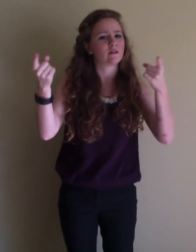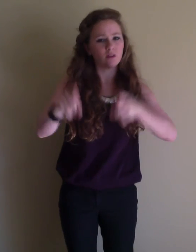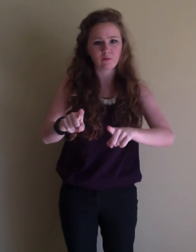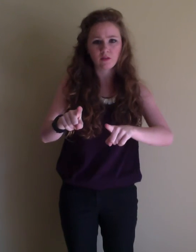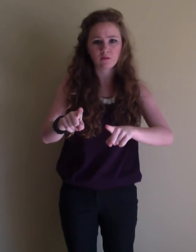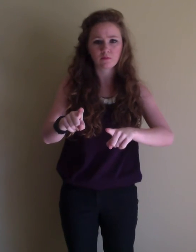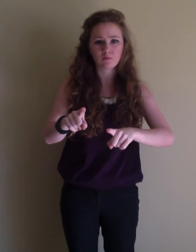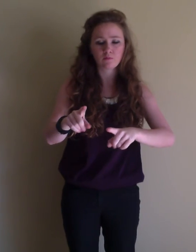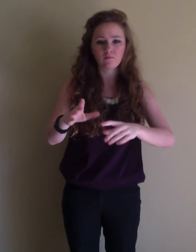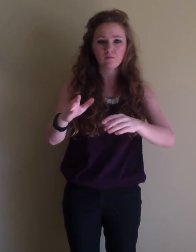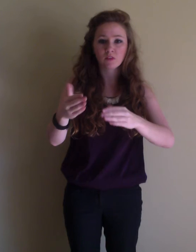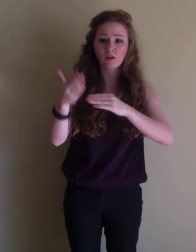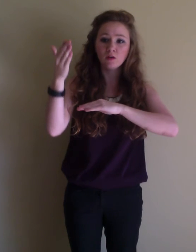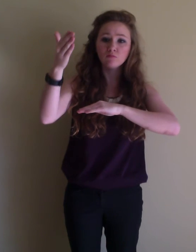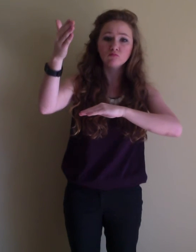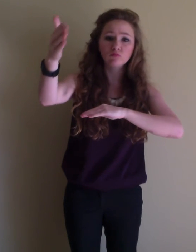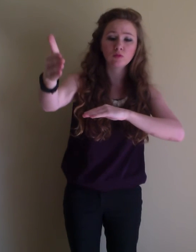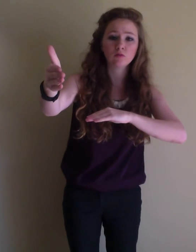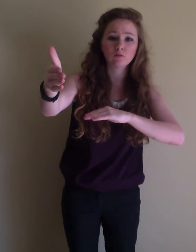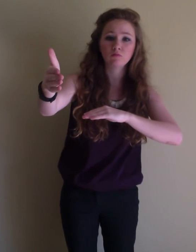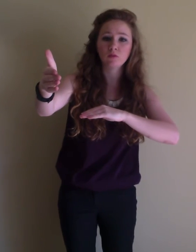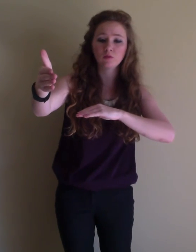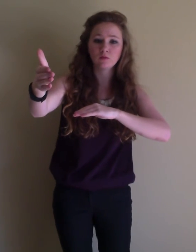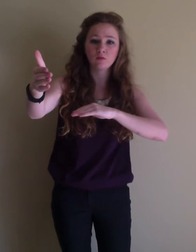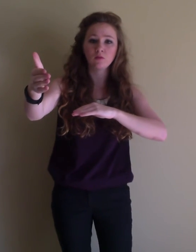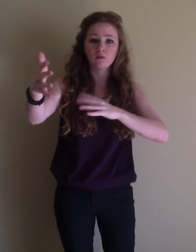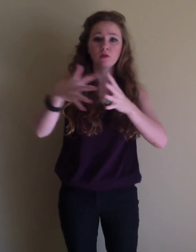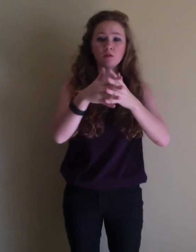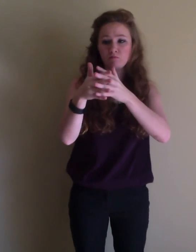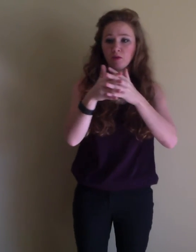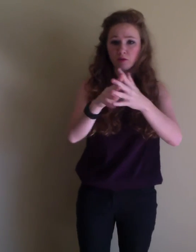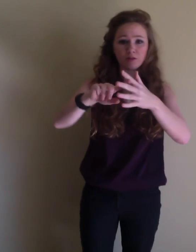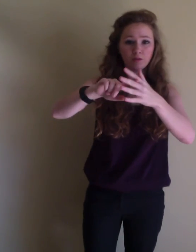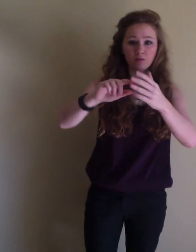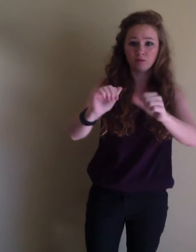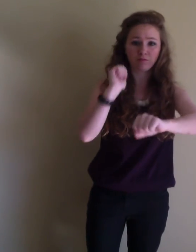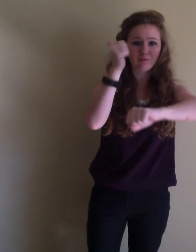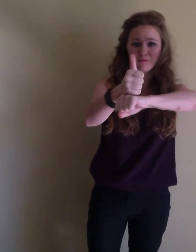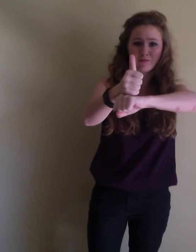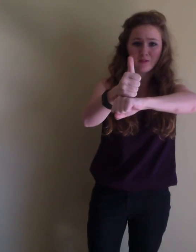years later, well, more than a few, but after that, we will have America. But that's for another time. Good